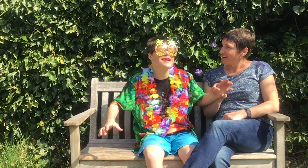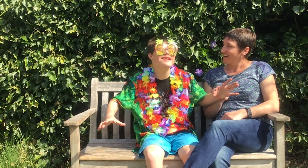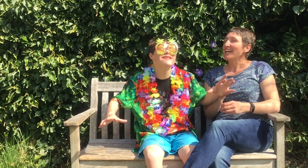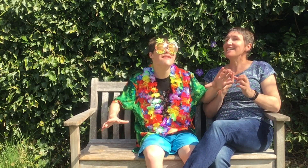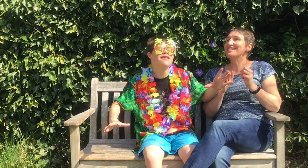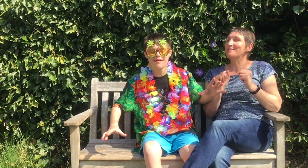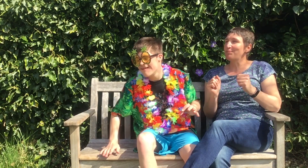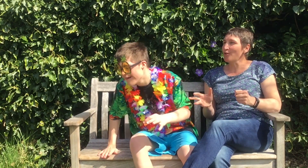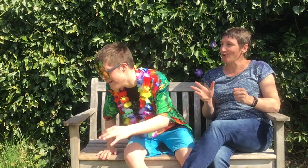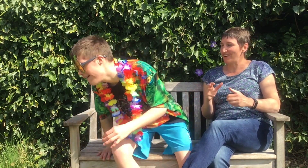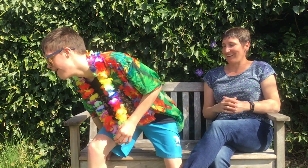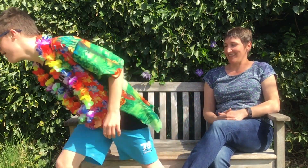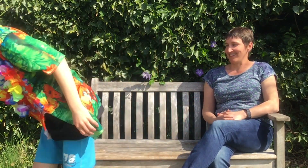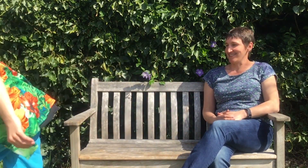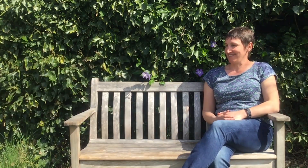going exploring in the garden.